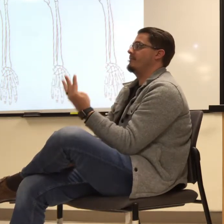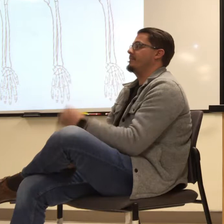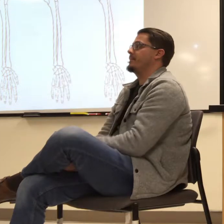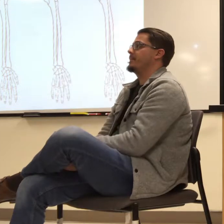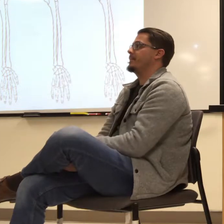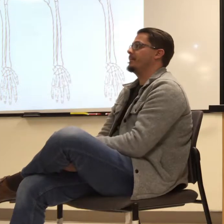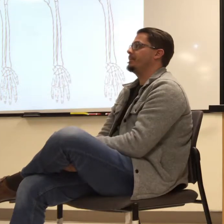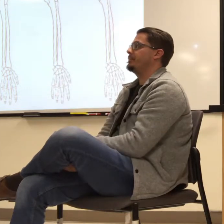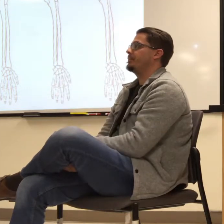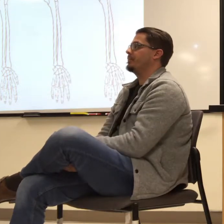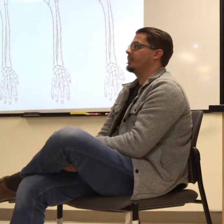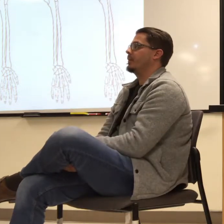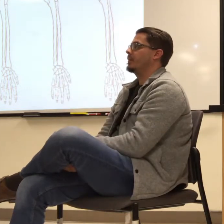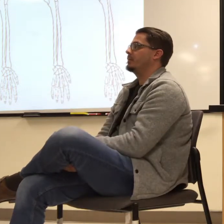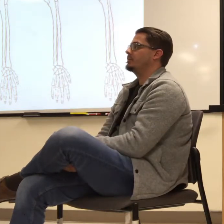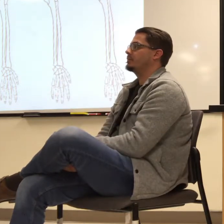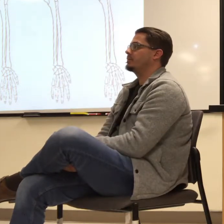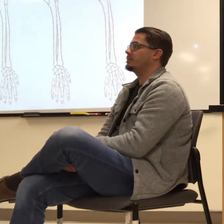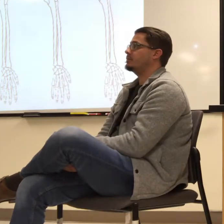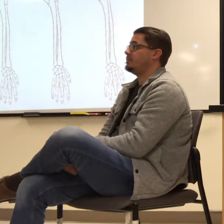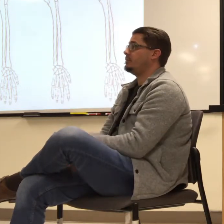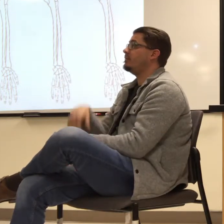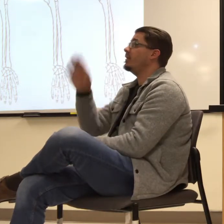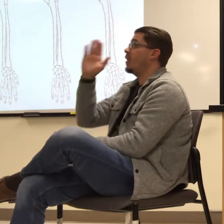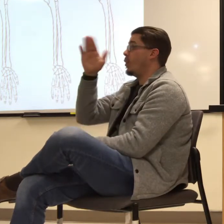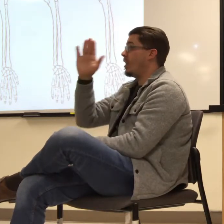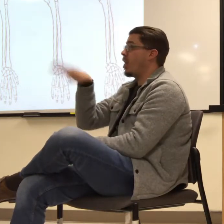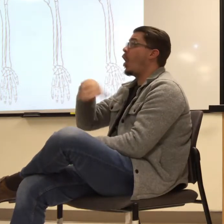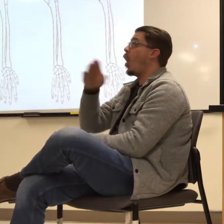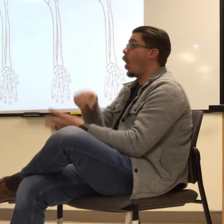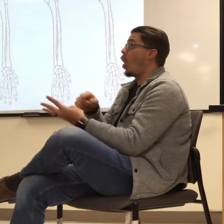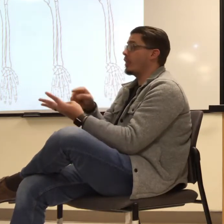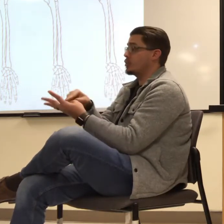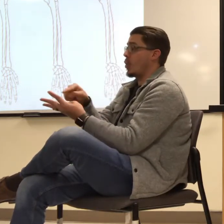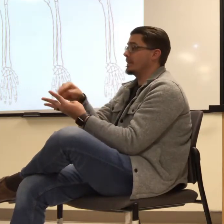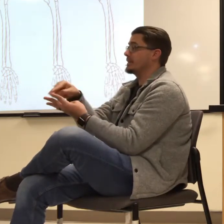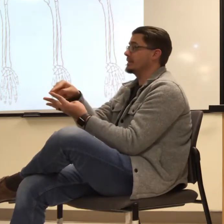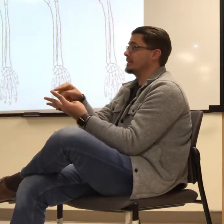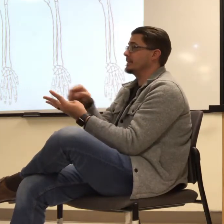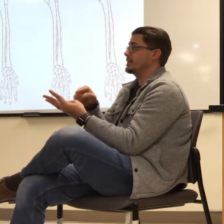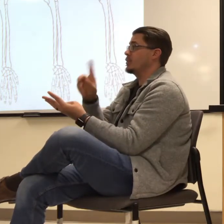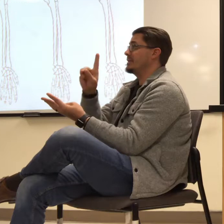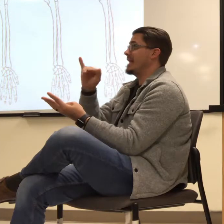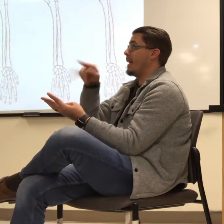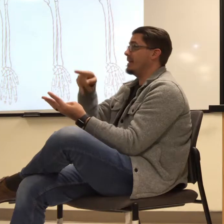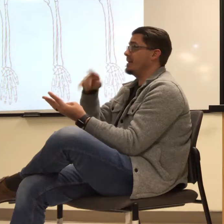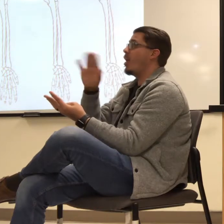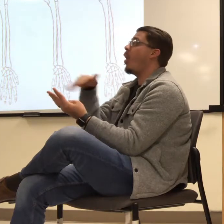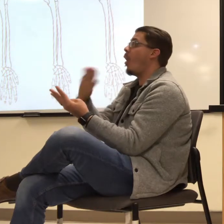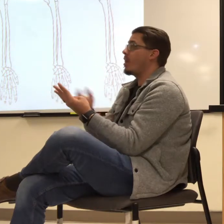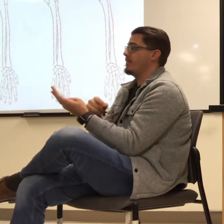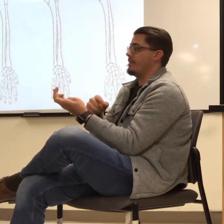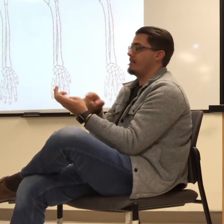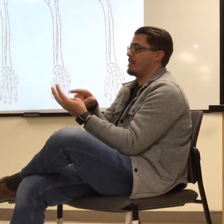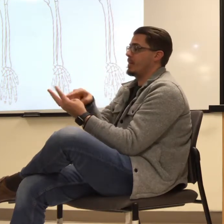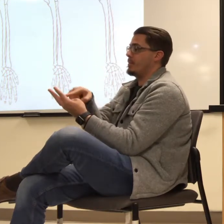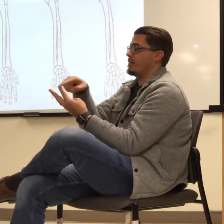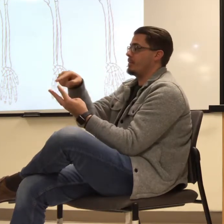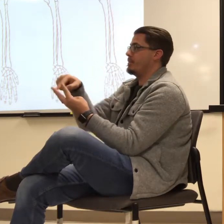it will extend all of the joints all the way out to the DIP.